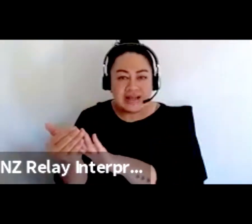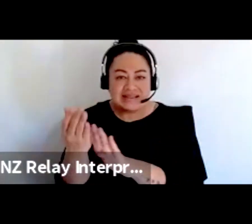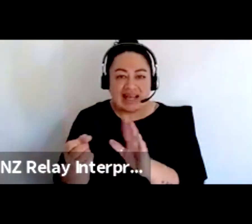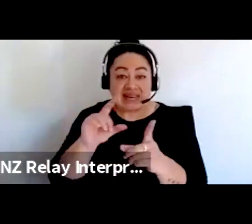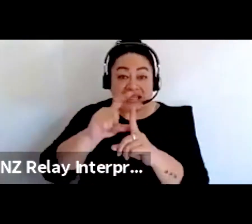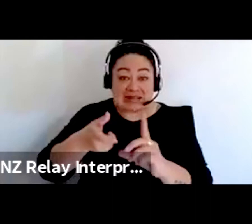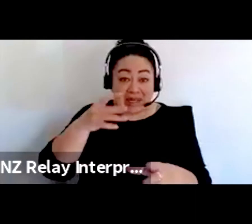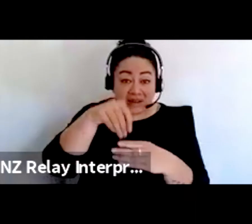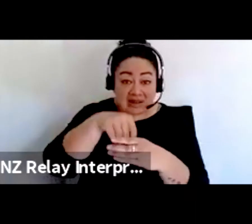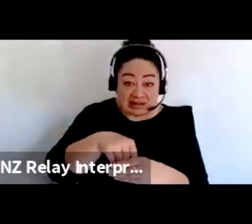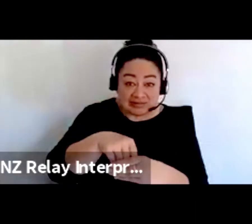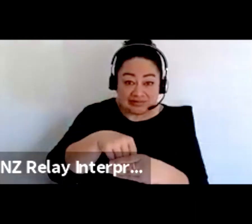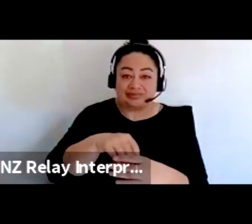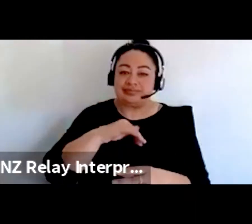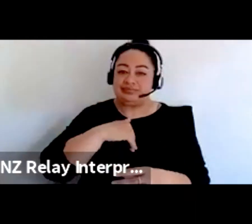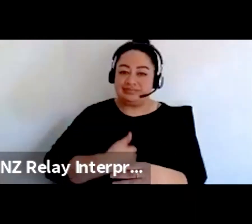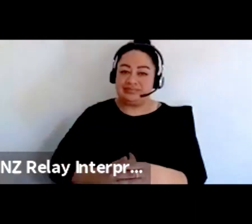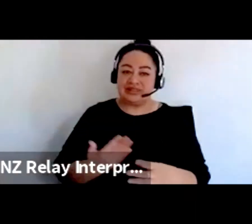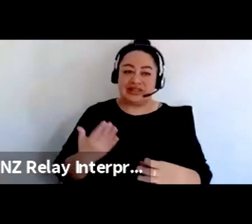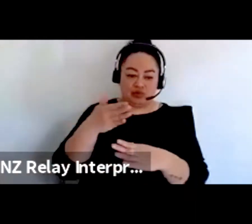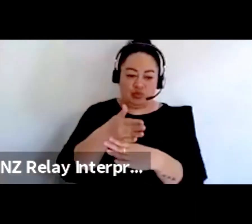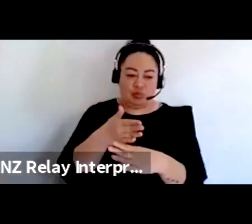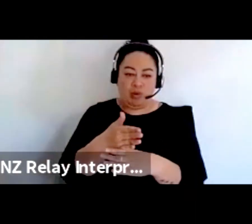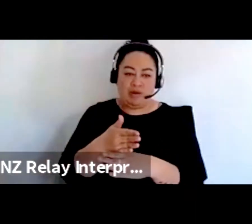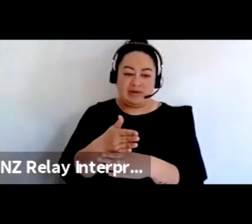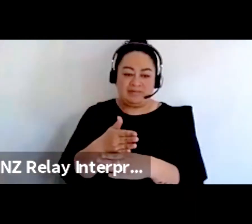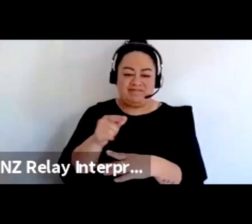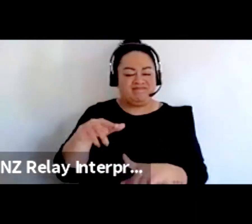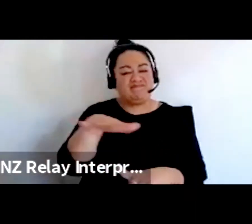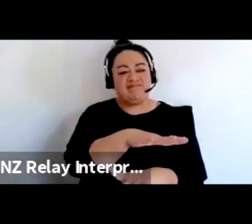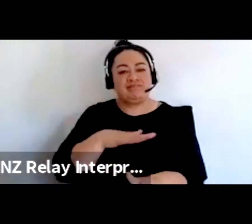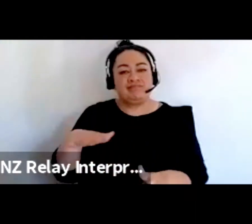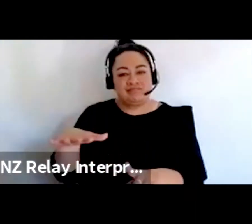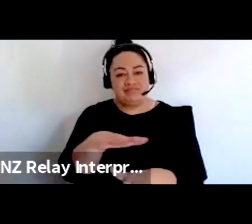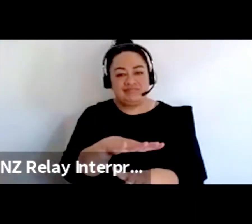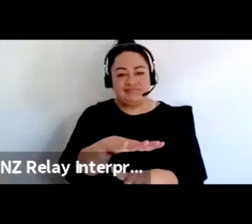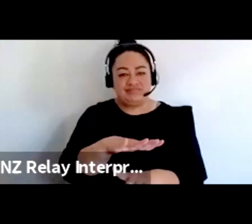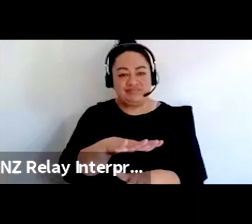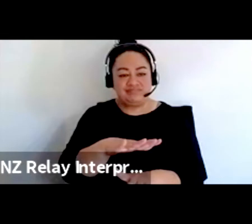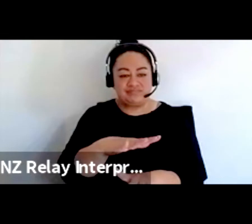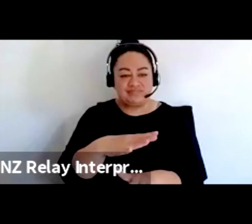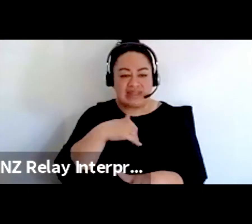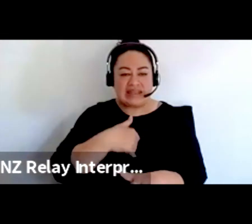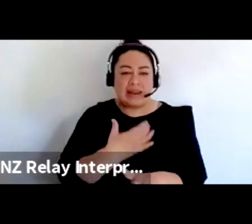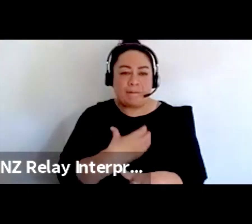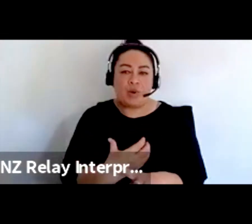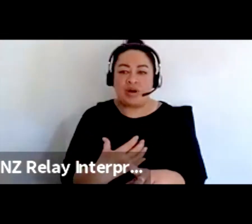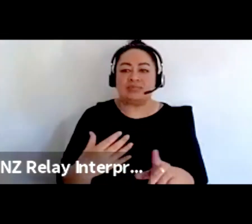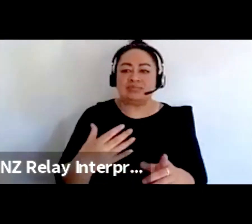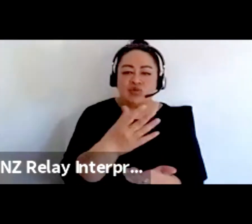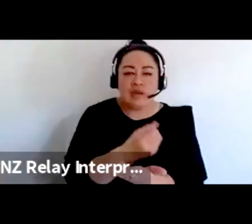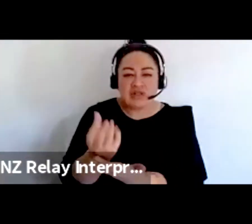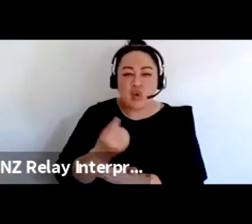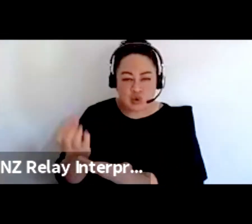need to work in that space more actively with resources.